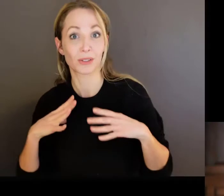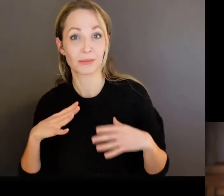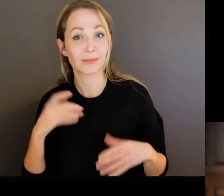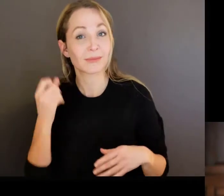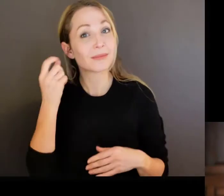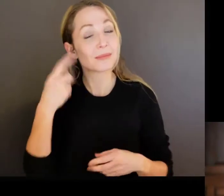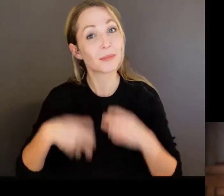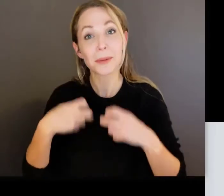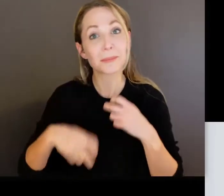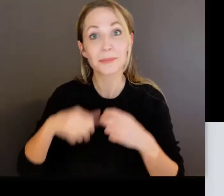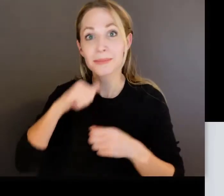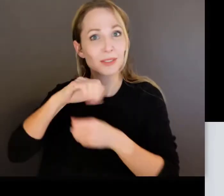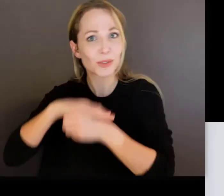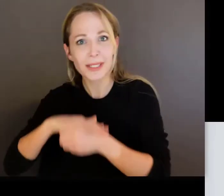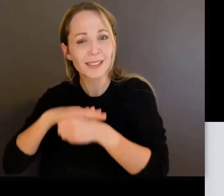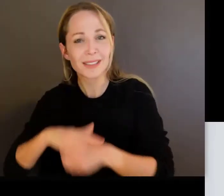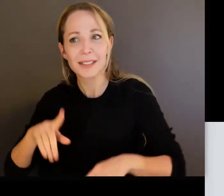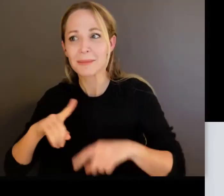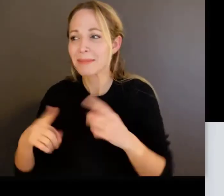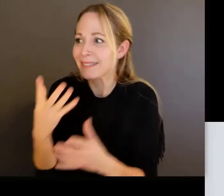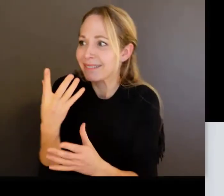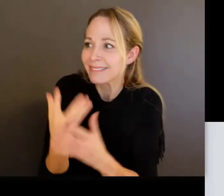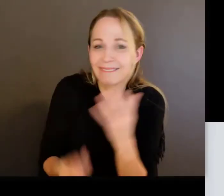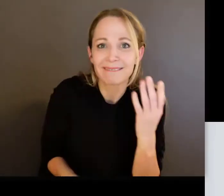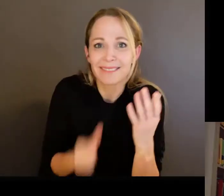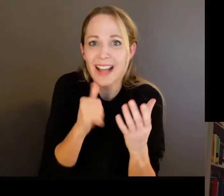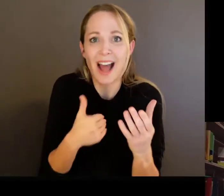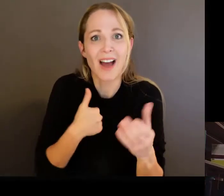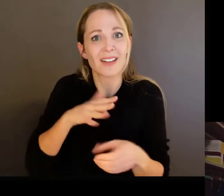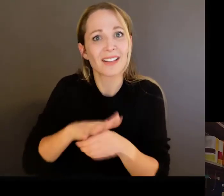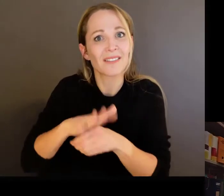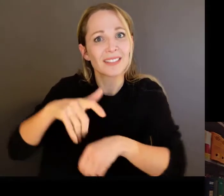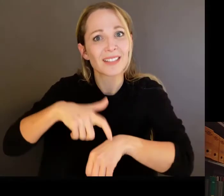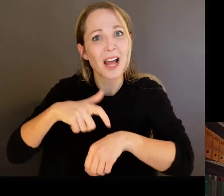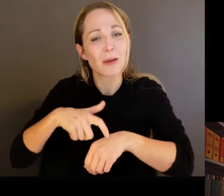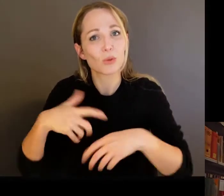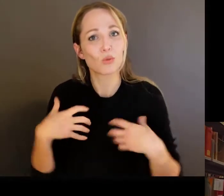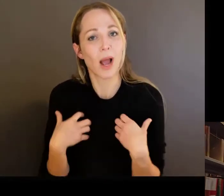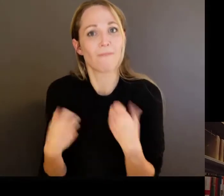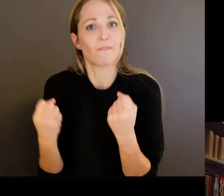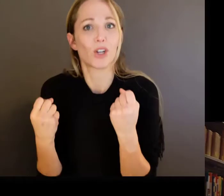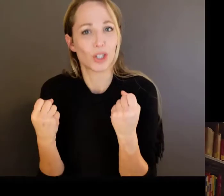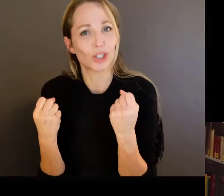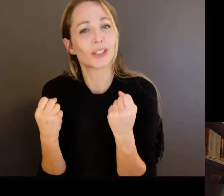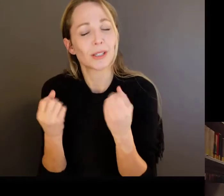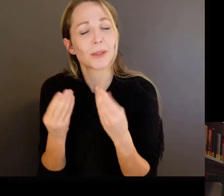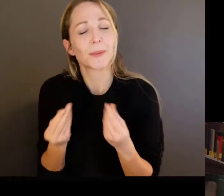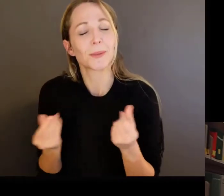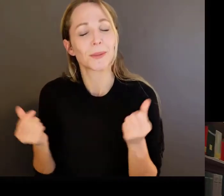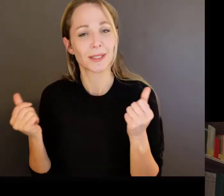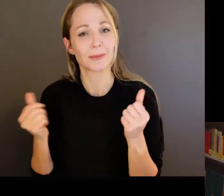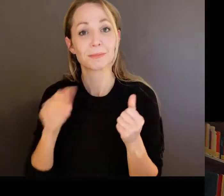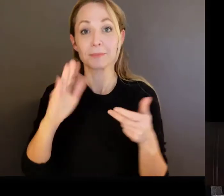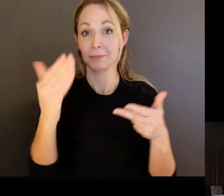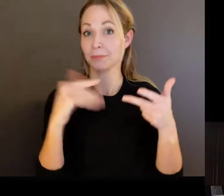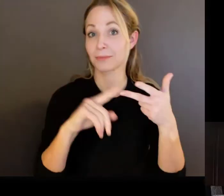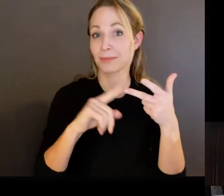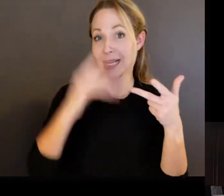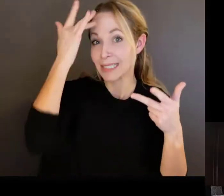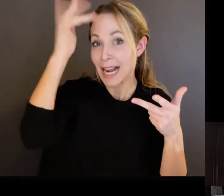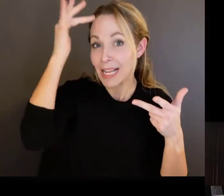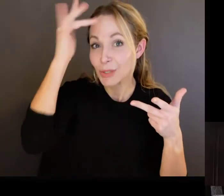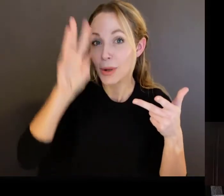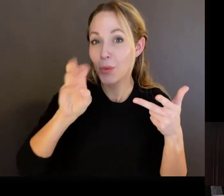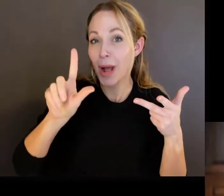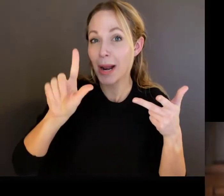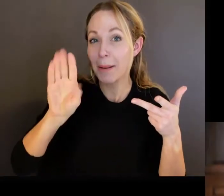problem is not the stress, it's the lack of recovery. with intellectual well-being, there's